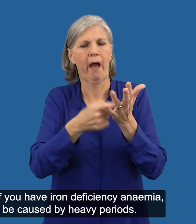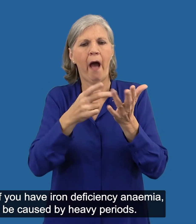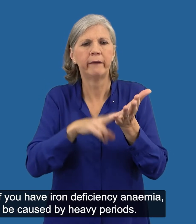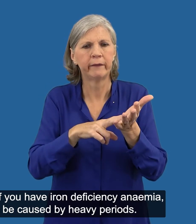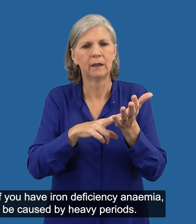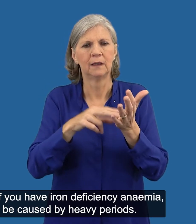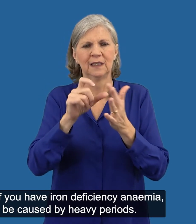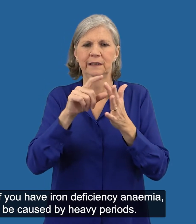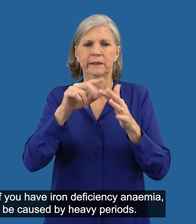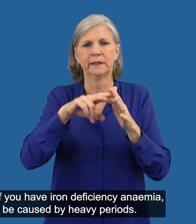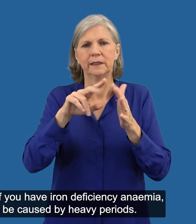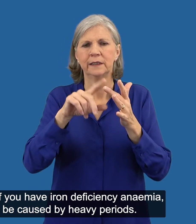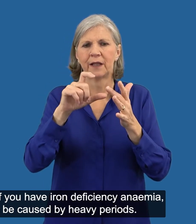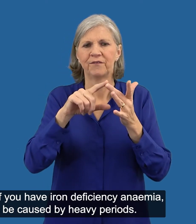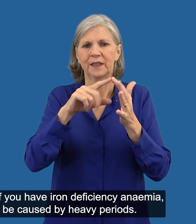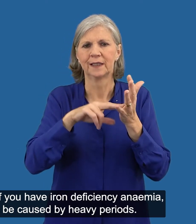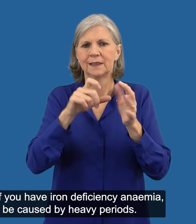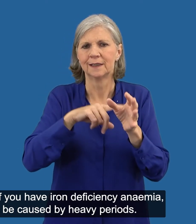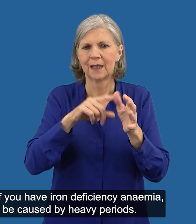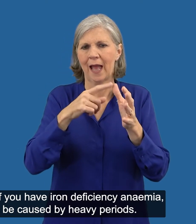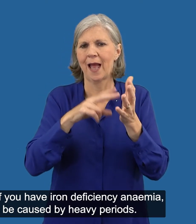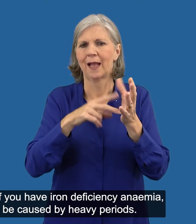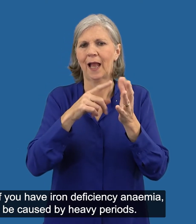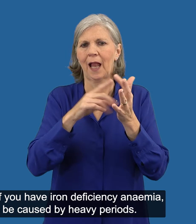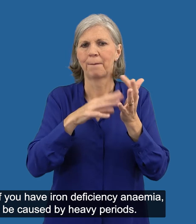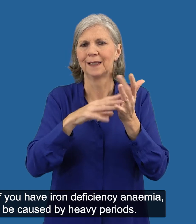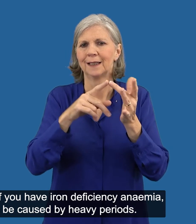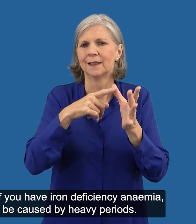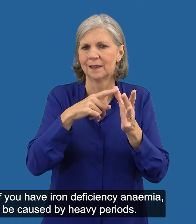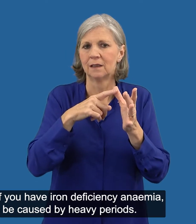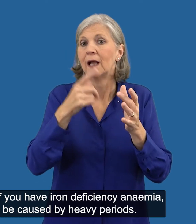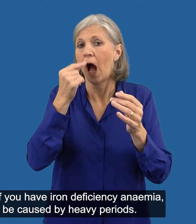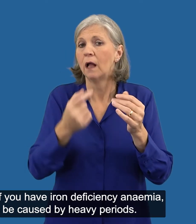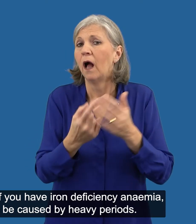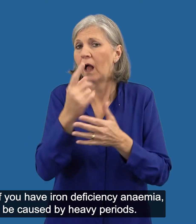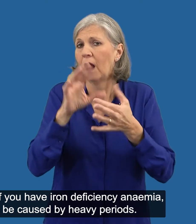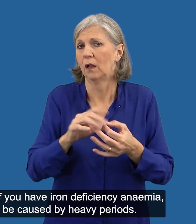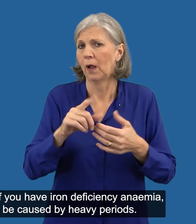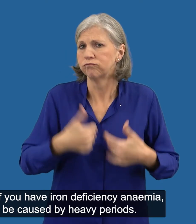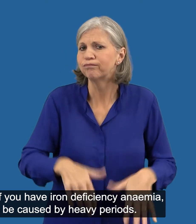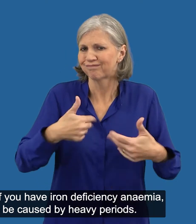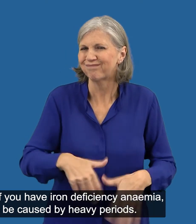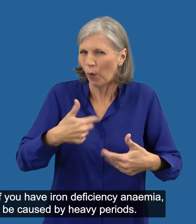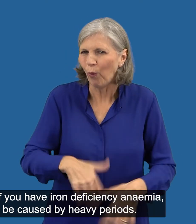This can show if you have iron deficiency anemia, which can be caused by heavy periods.